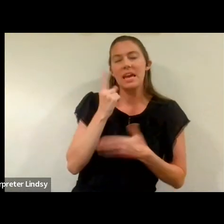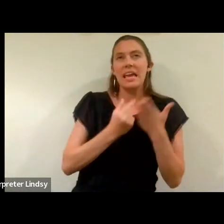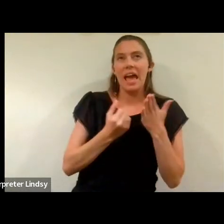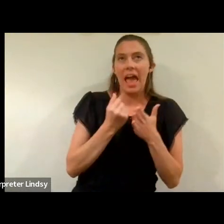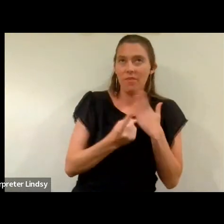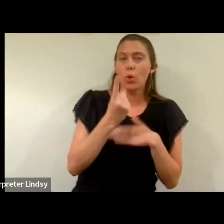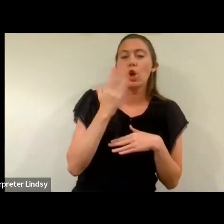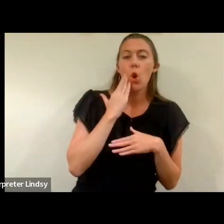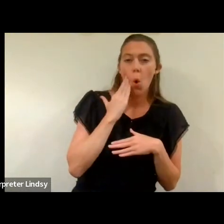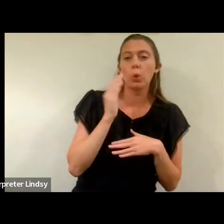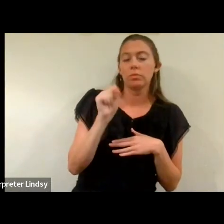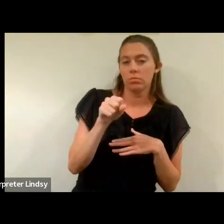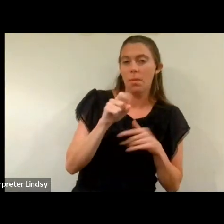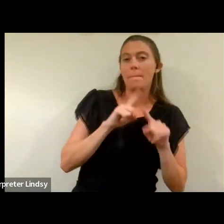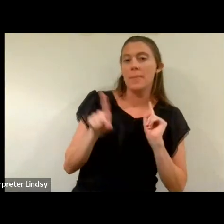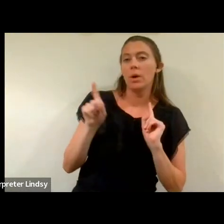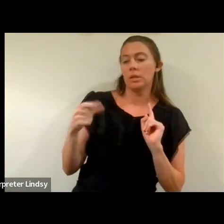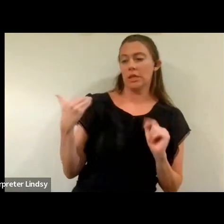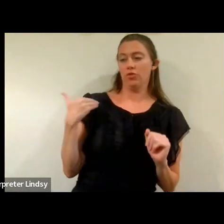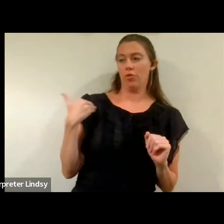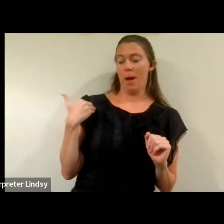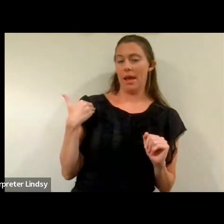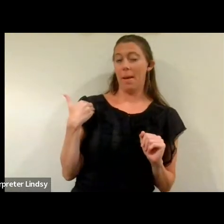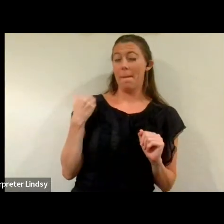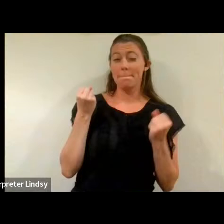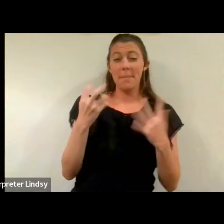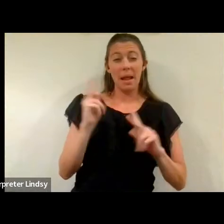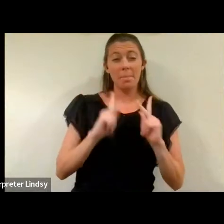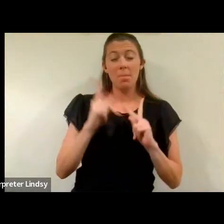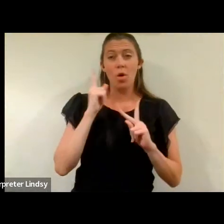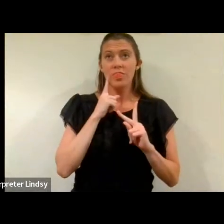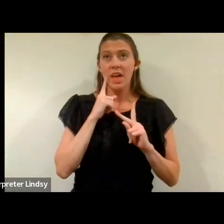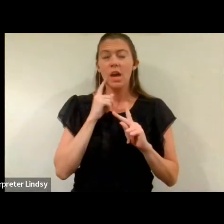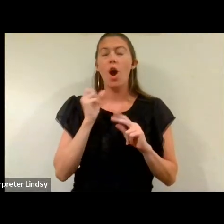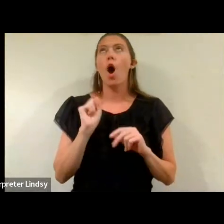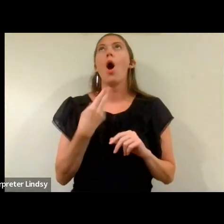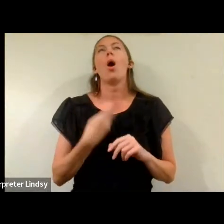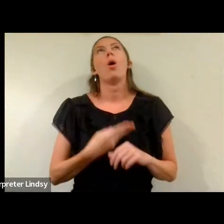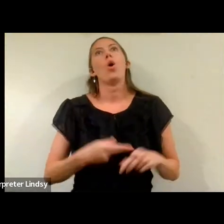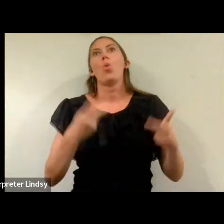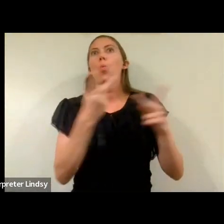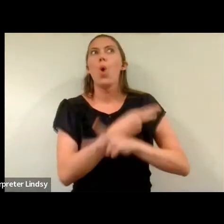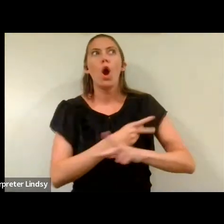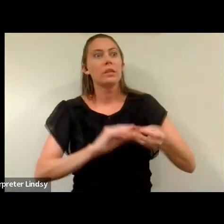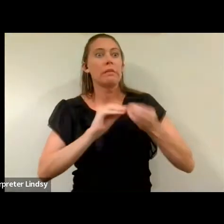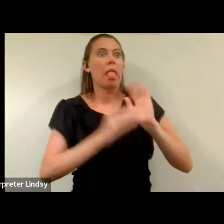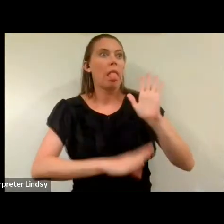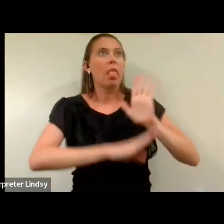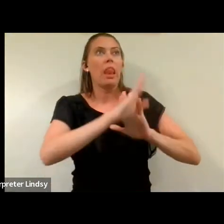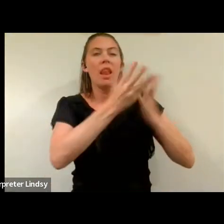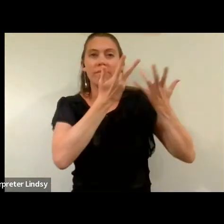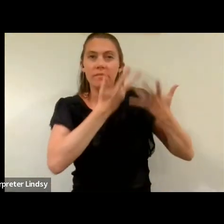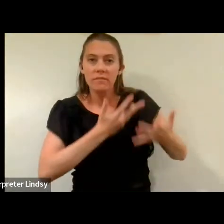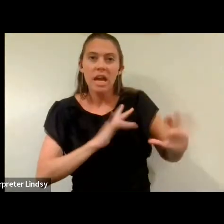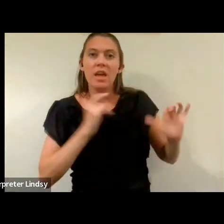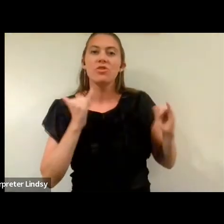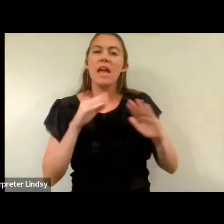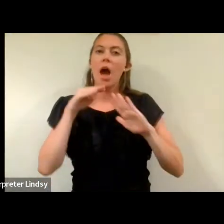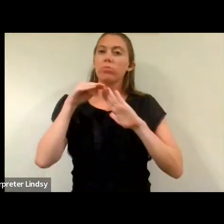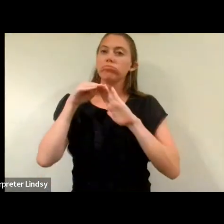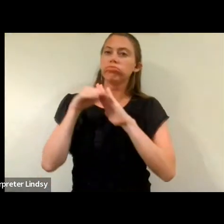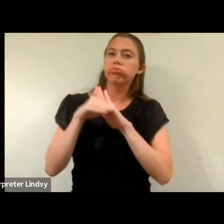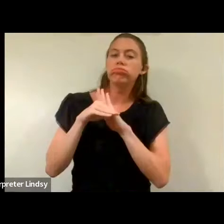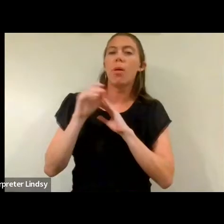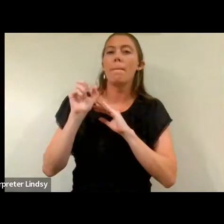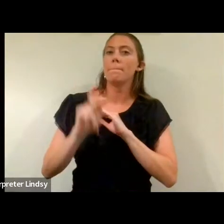complacency, thinking that we're past the worst, and you know that makes people kind of let their guards down, and the fatigue. But the fatigue does